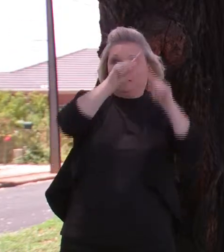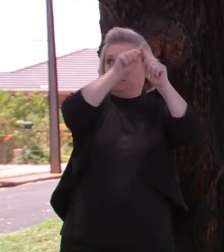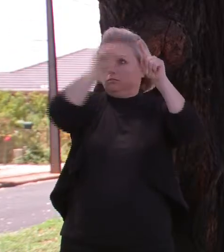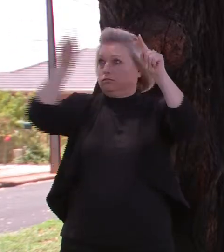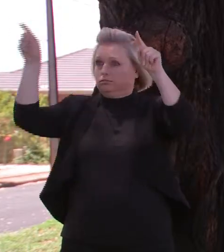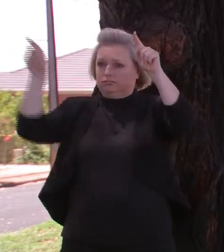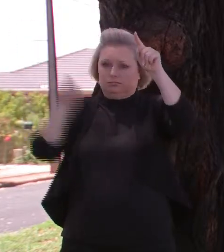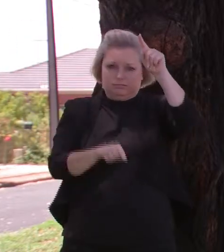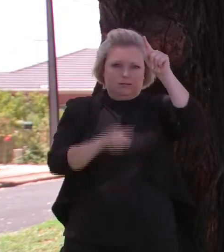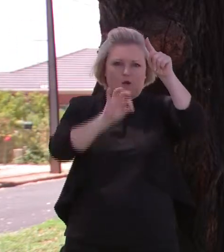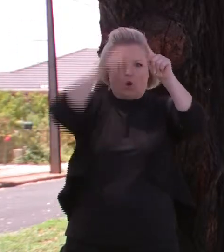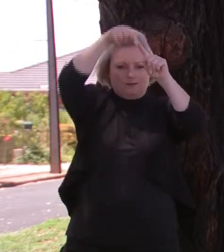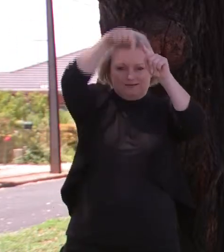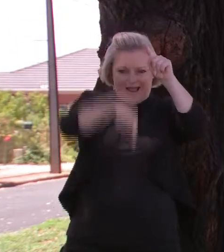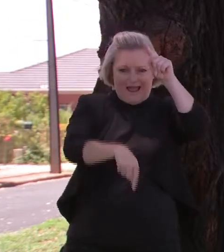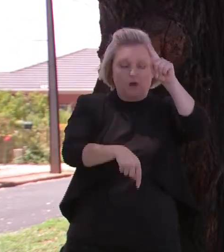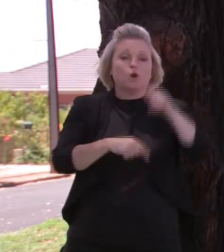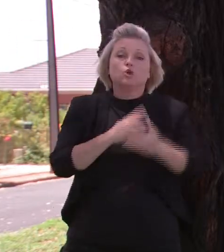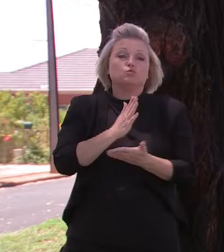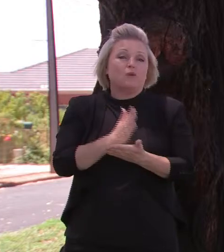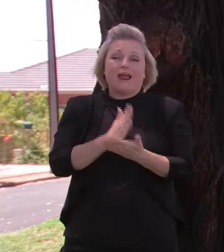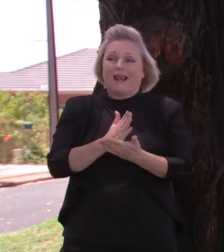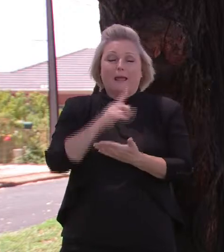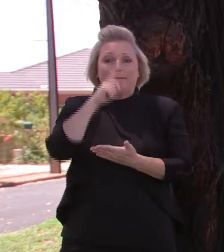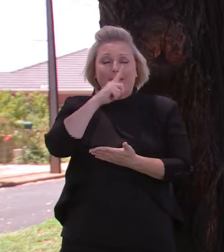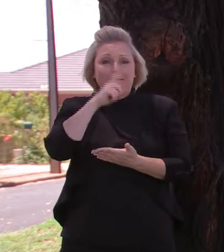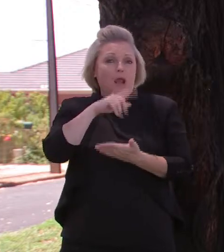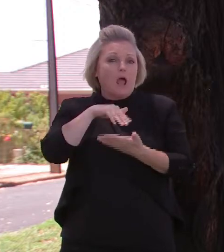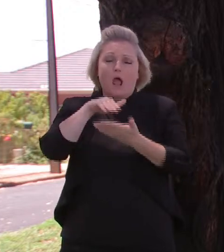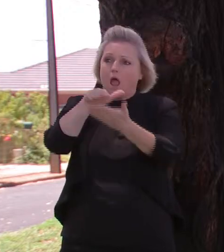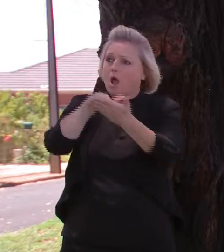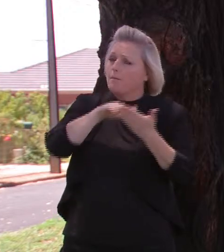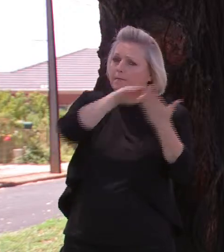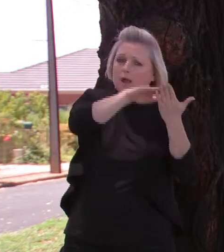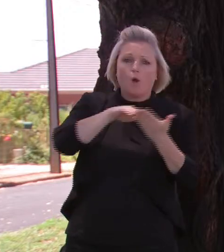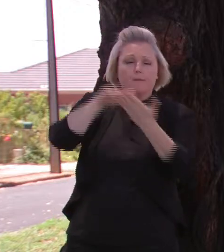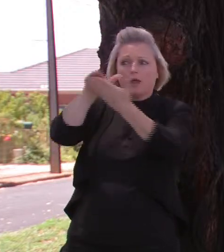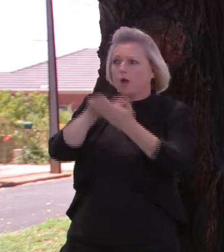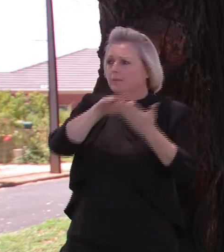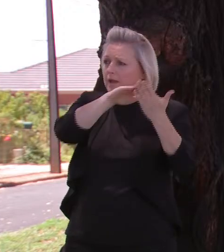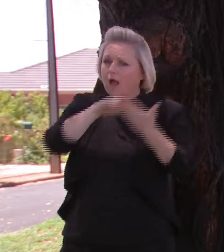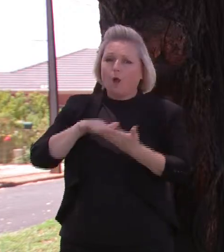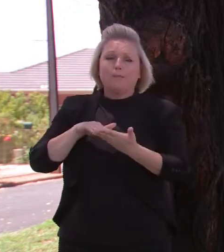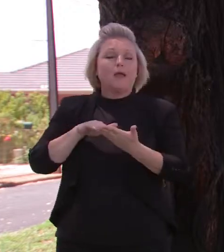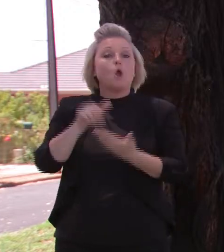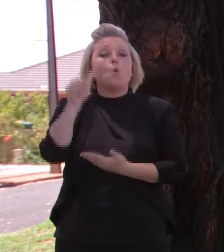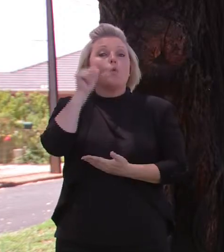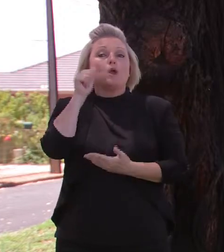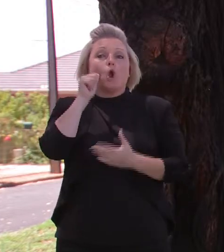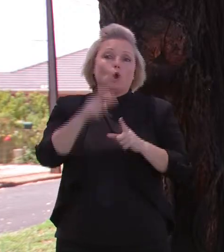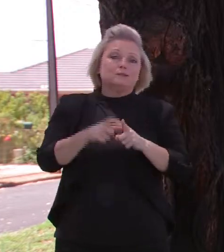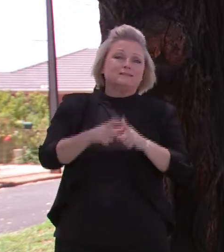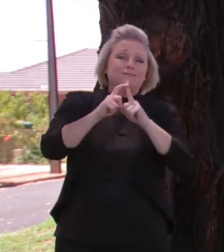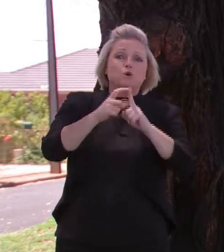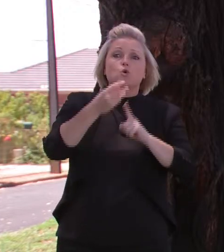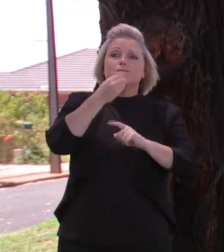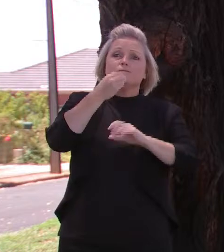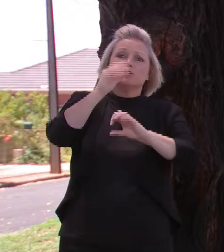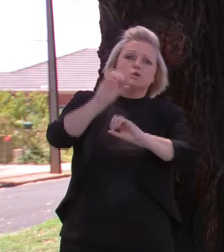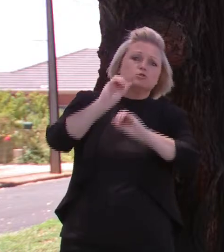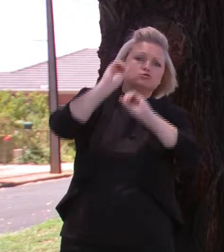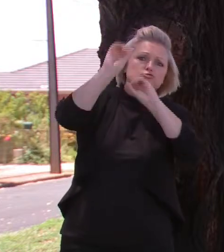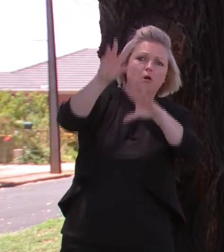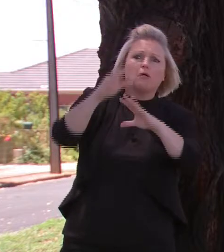doing what we can to respond to the acute situation, which is really cutting off supplies into